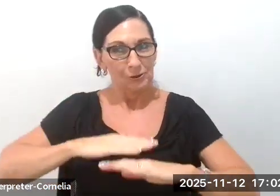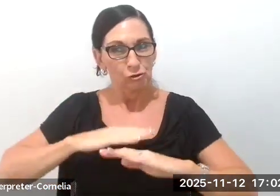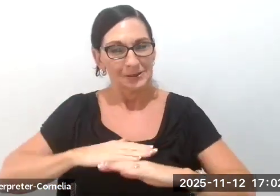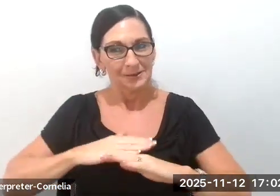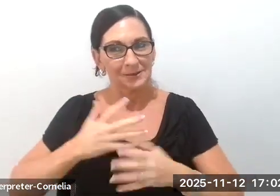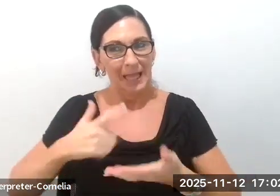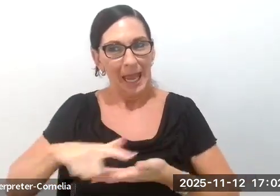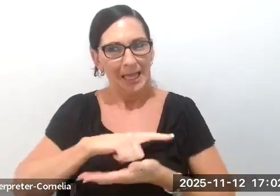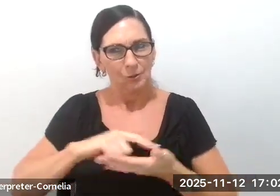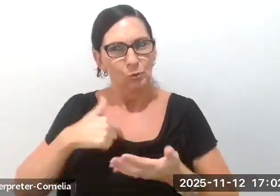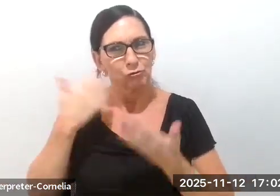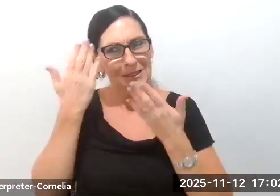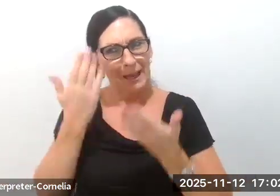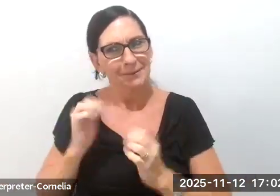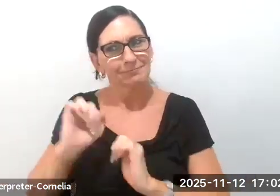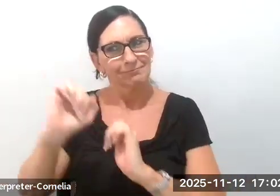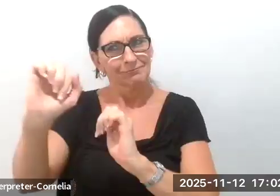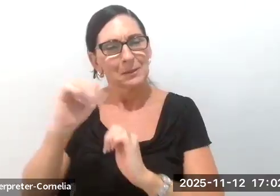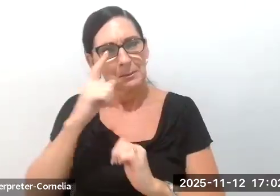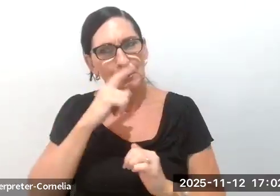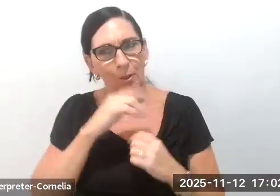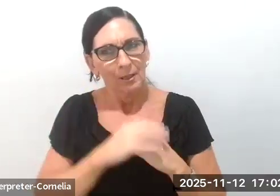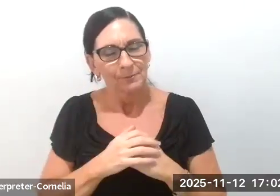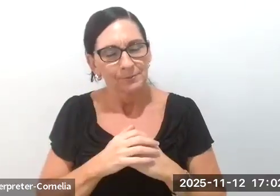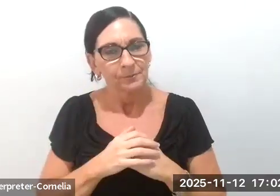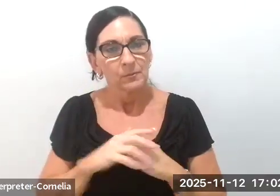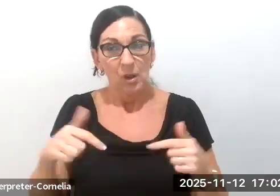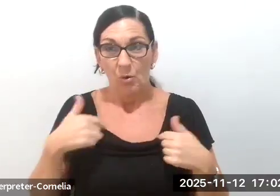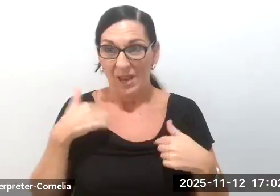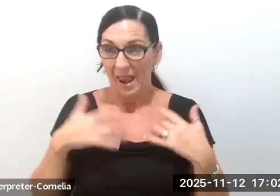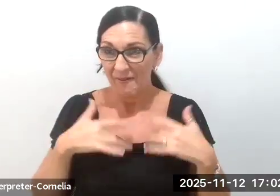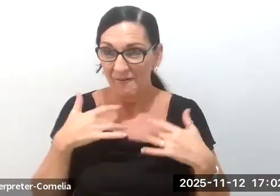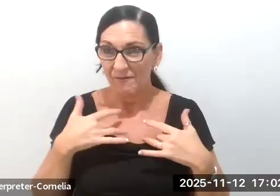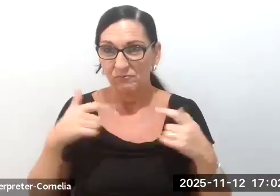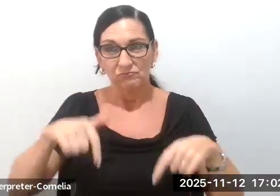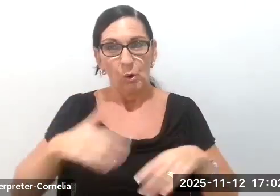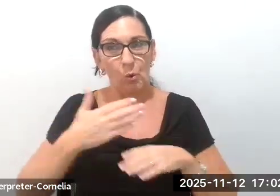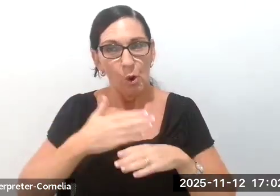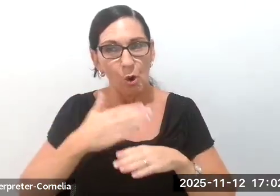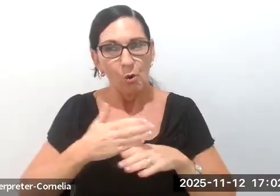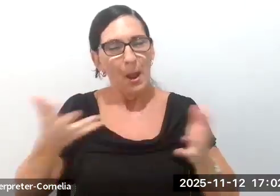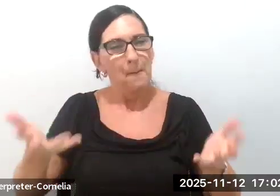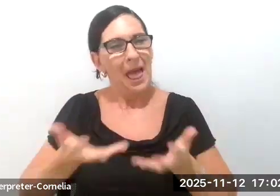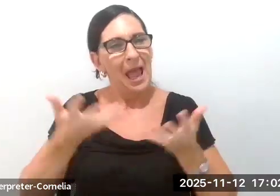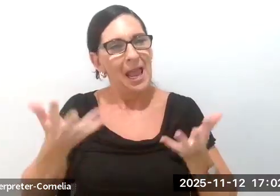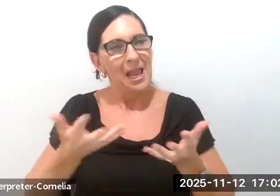Nations people from this land. On this land, we live, work, play, and dream